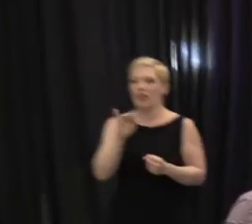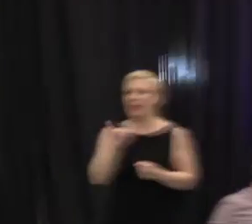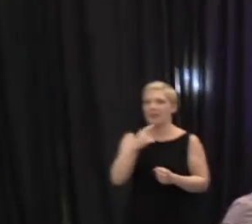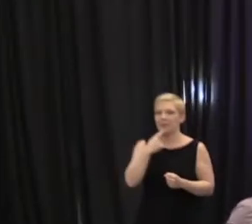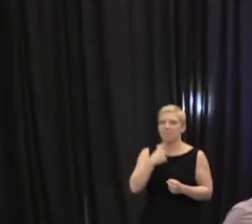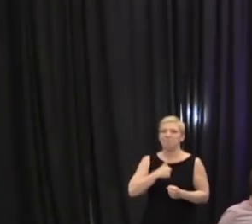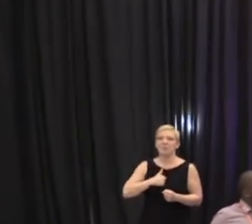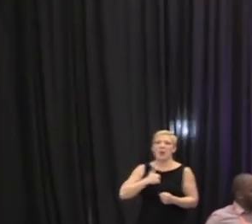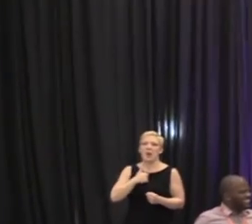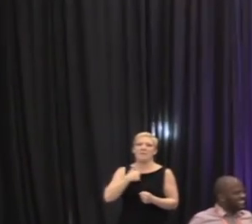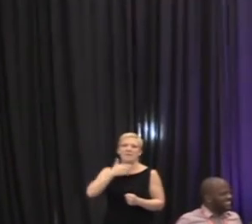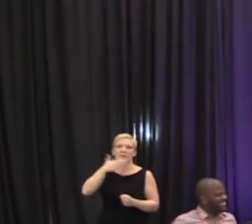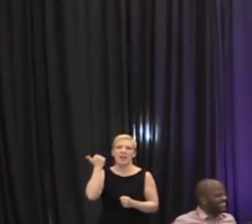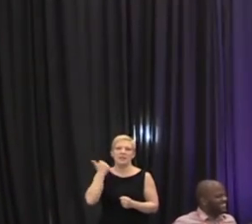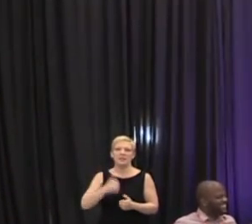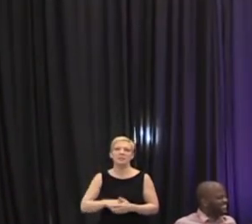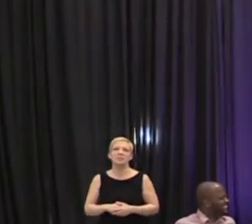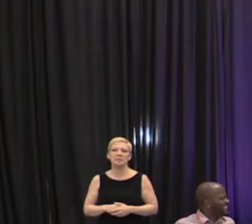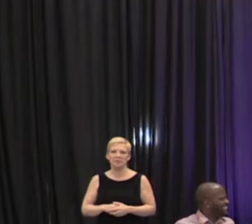Yeah.